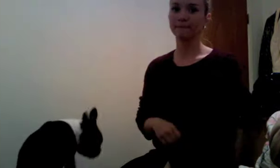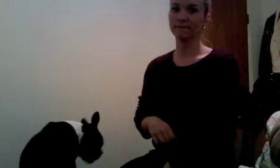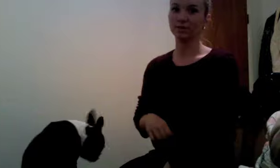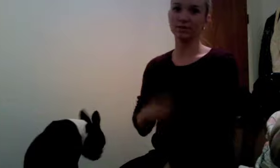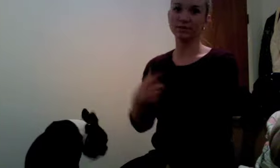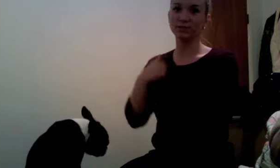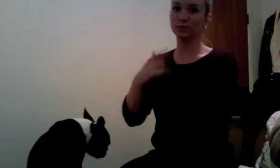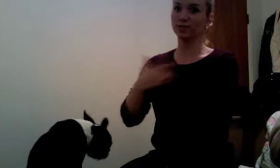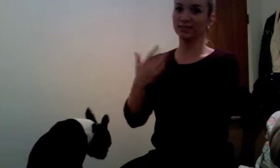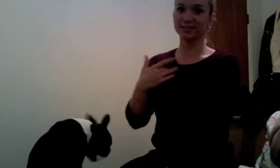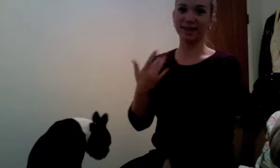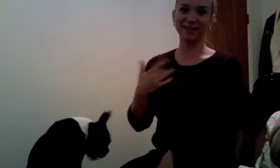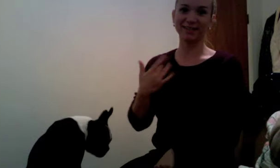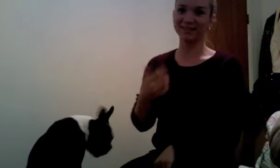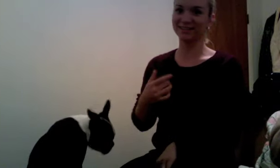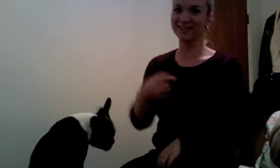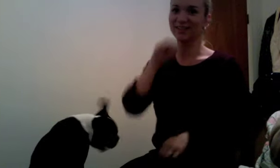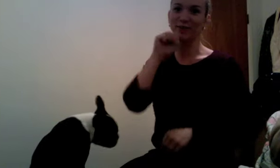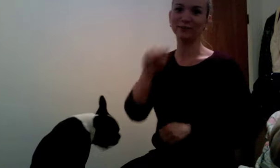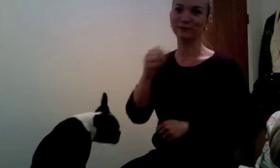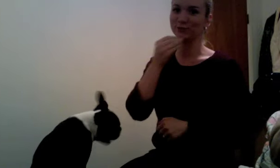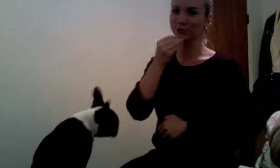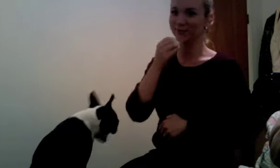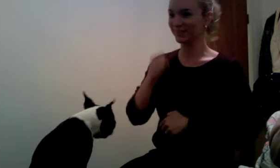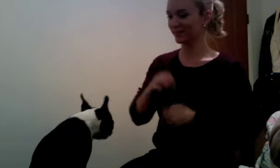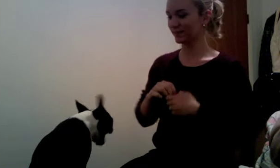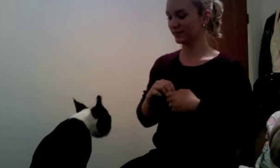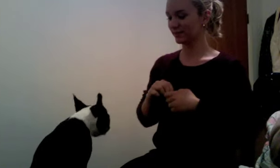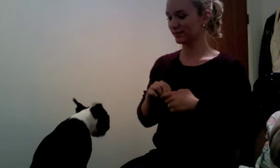Of course, he's really excited. He loves food.